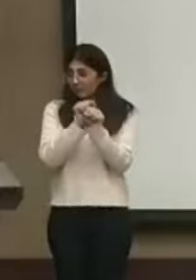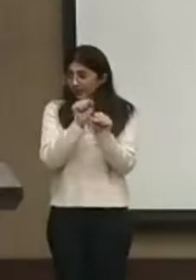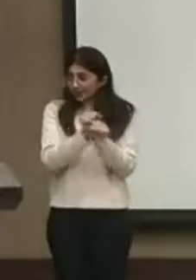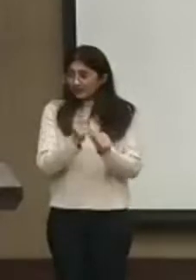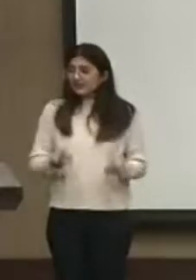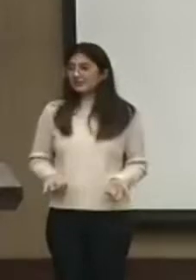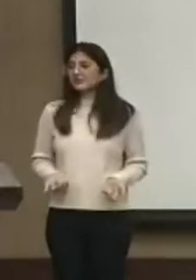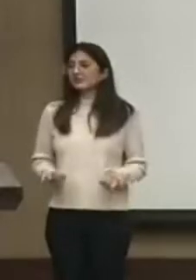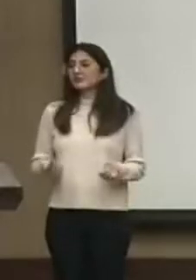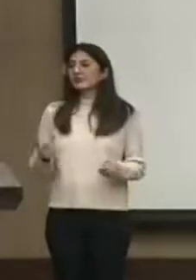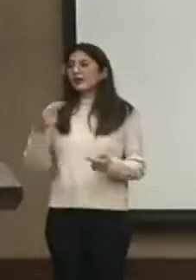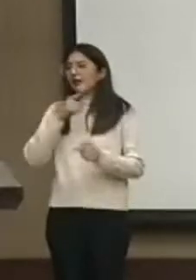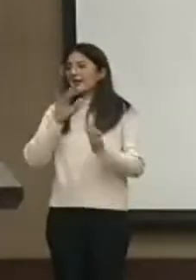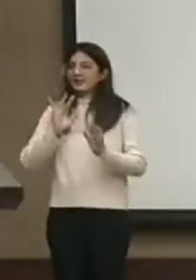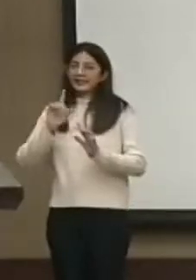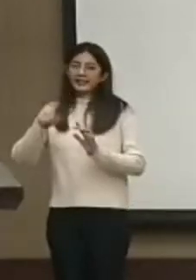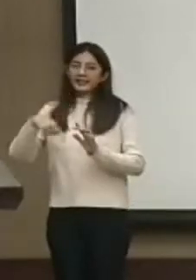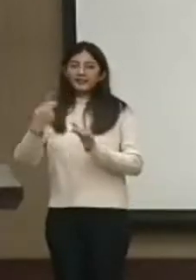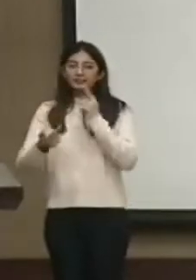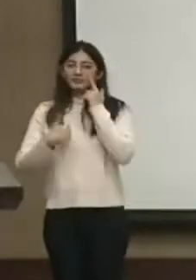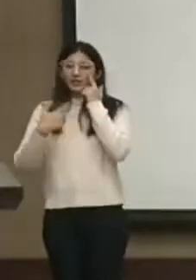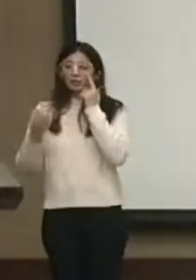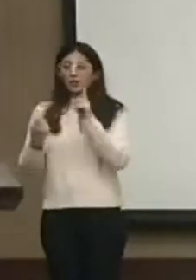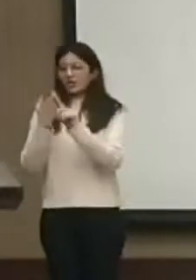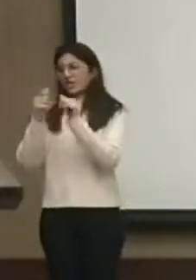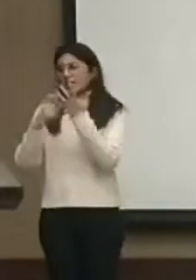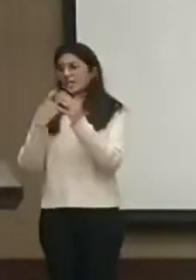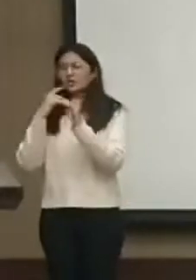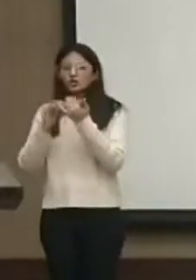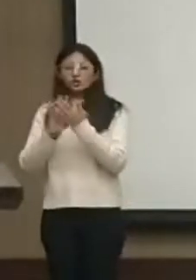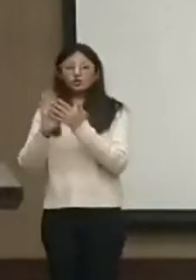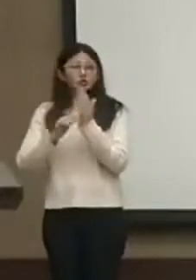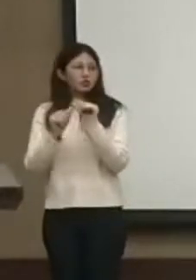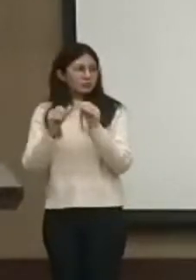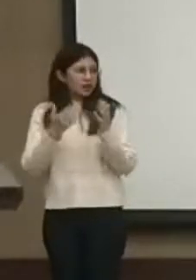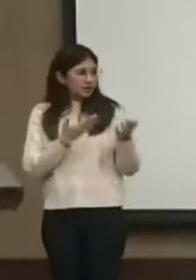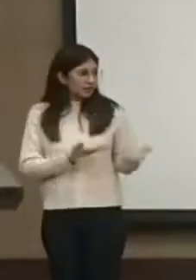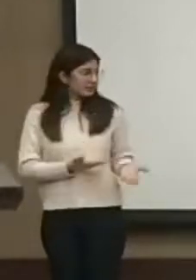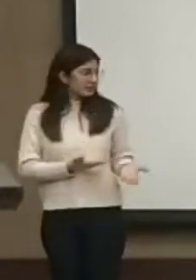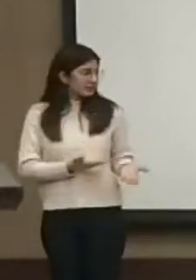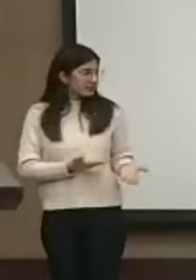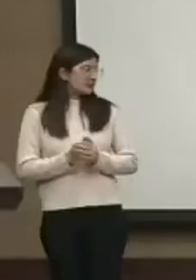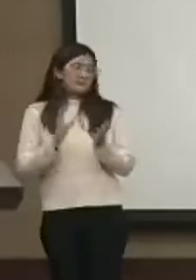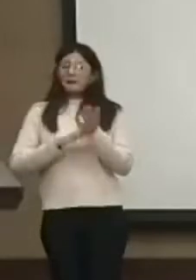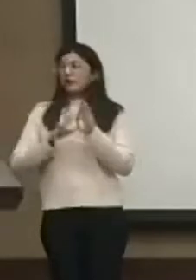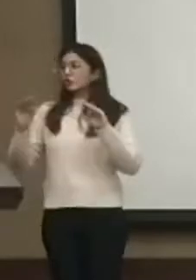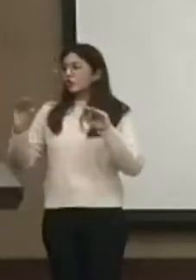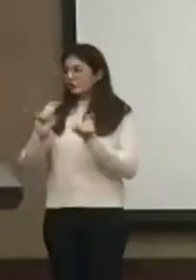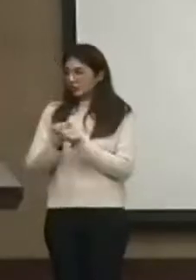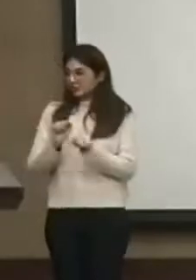the corporate theme, I'd like to go to Karishma, who is with Microsoft.